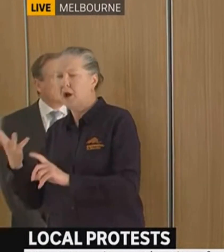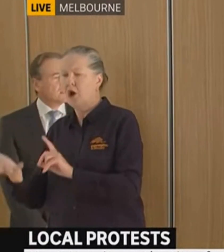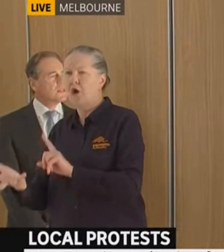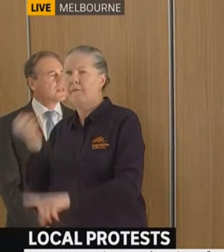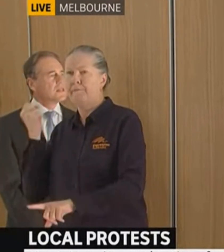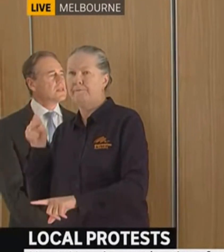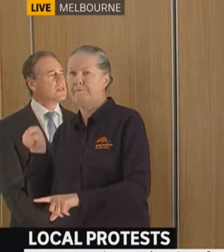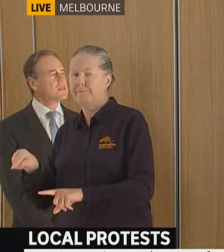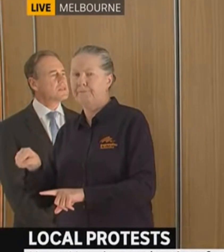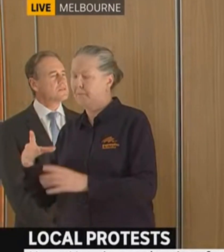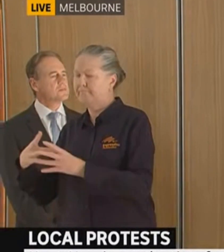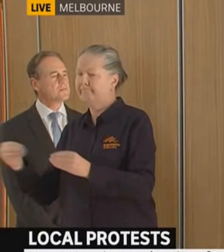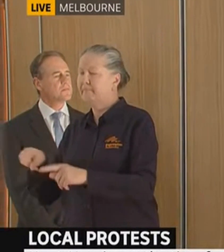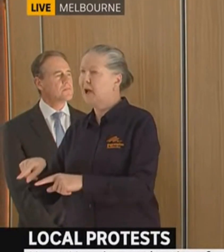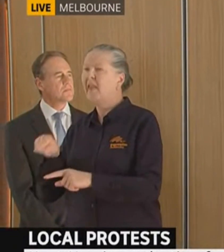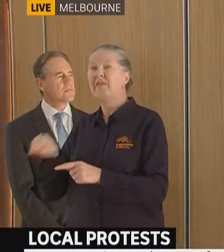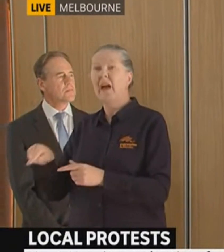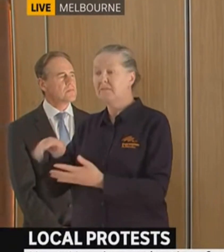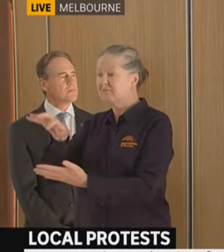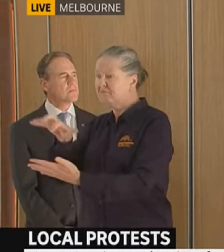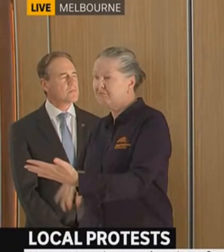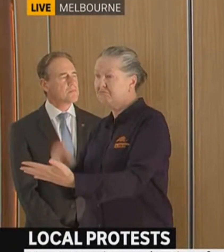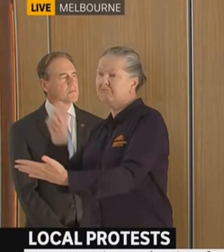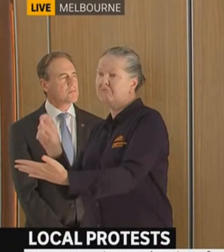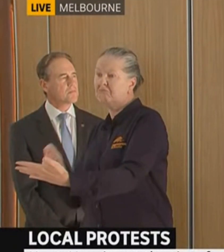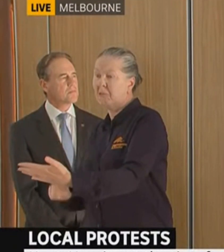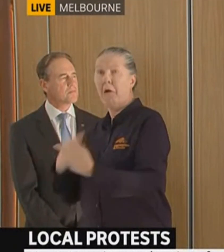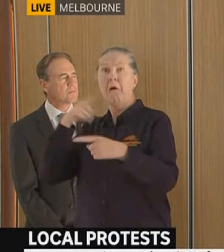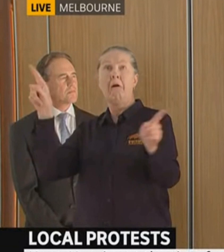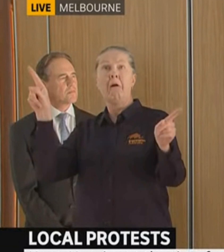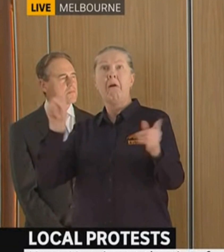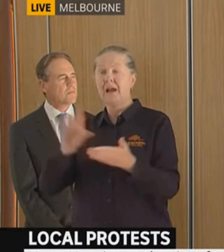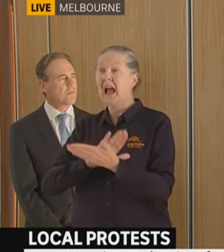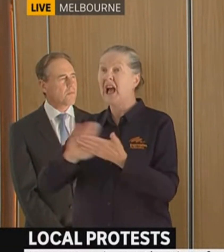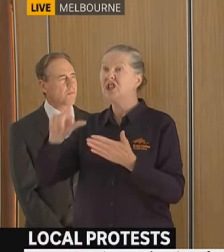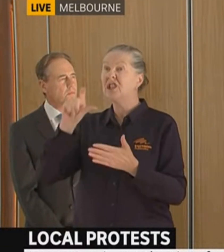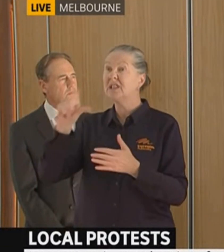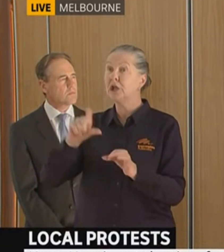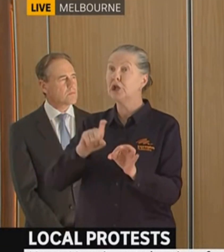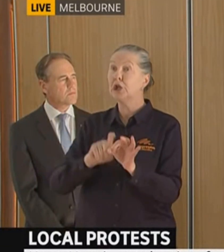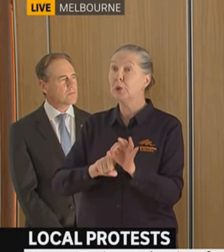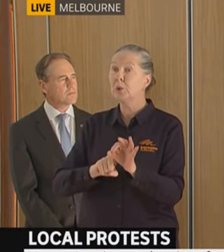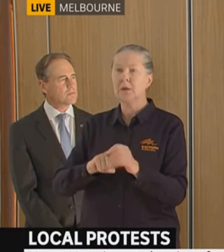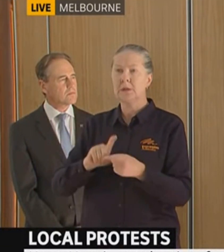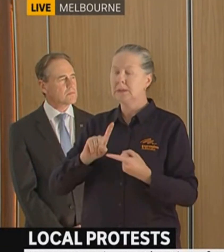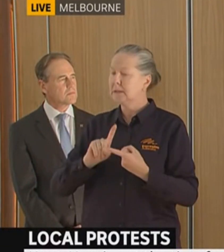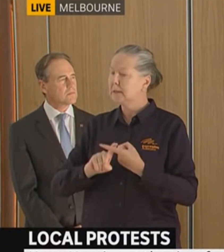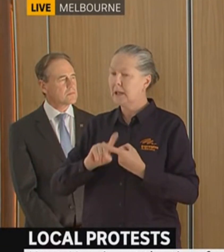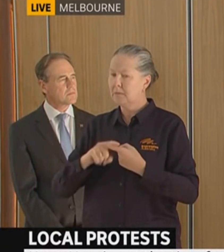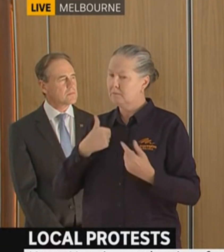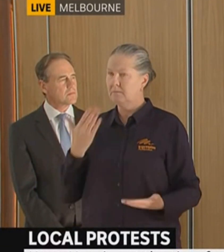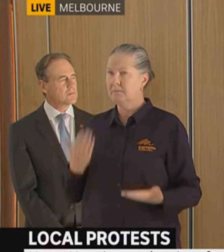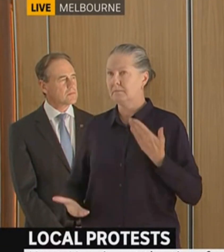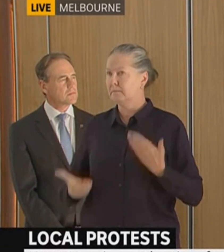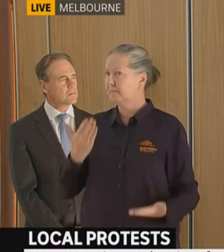moment that paper has no status, and the situation with hydroxychloroquine is it is still an investigational